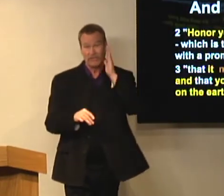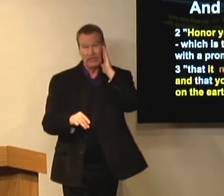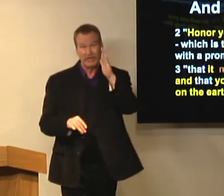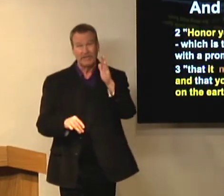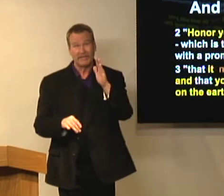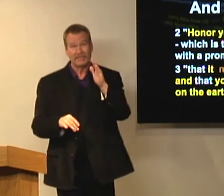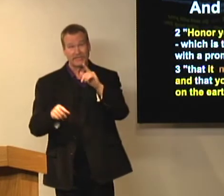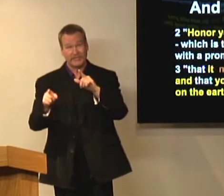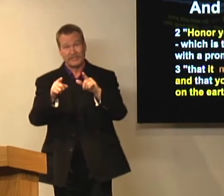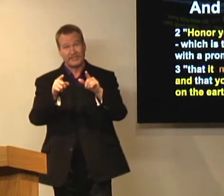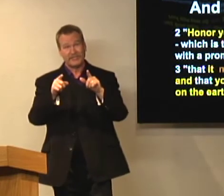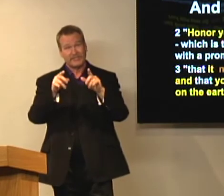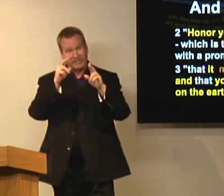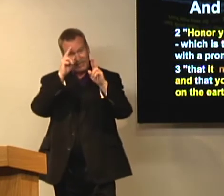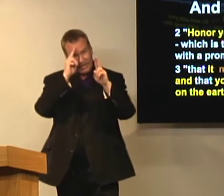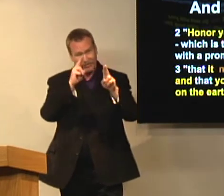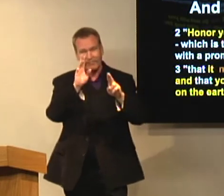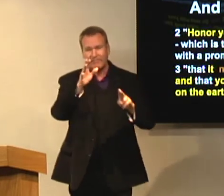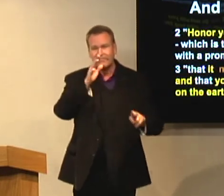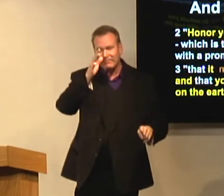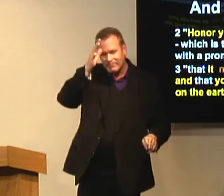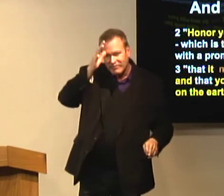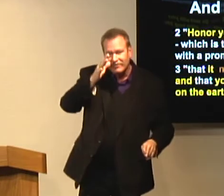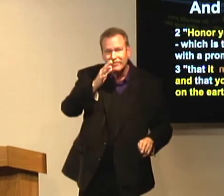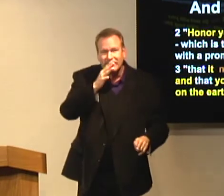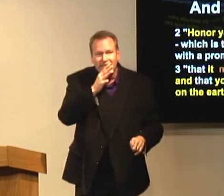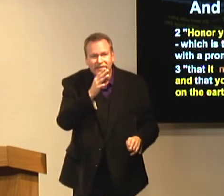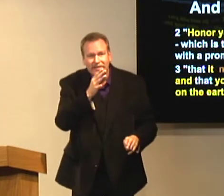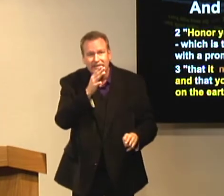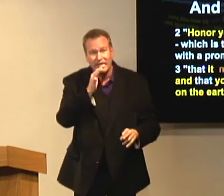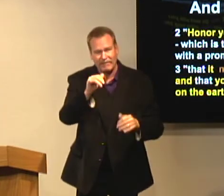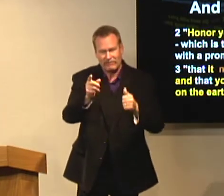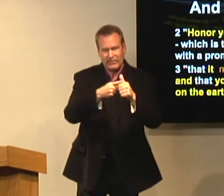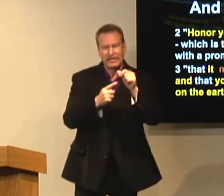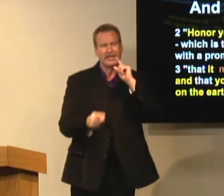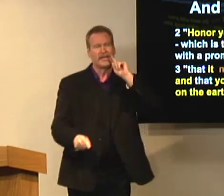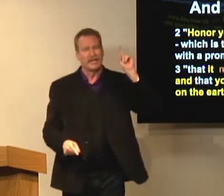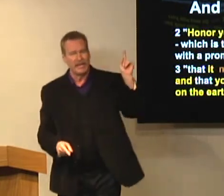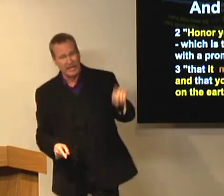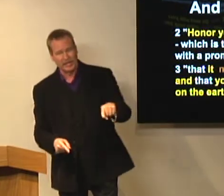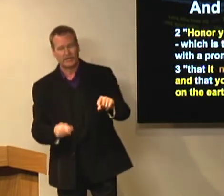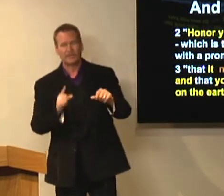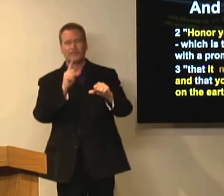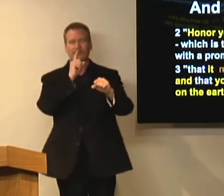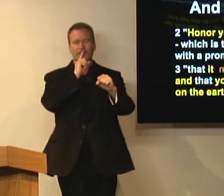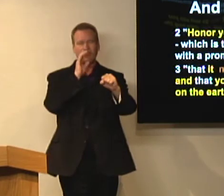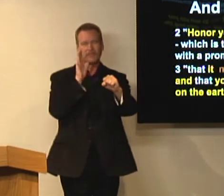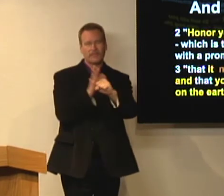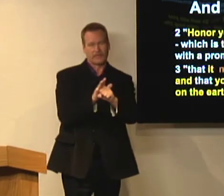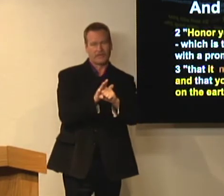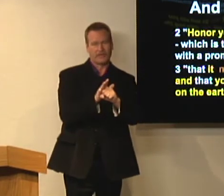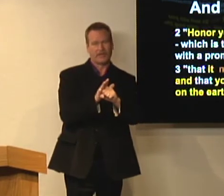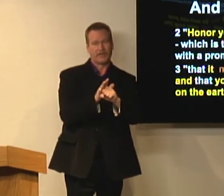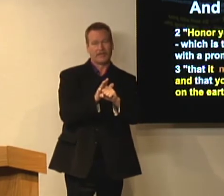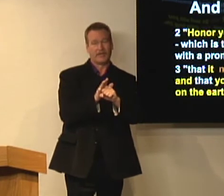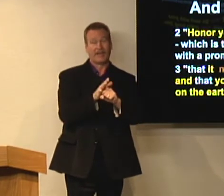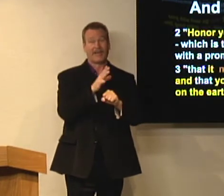Once again, I want to reiterate the key verse this morning. Honor your father and your mother, which is the first commandment with a